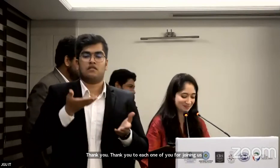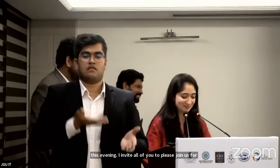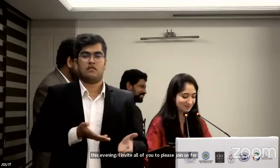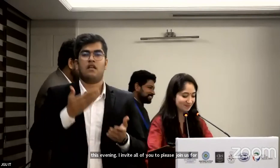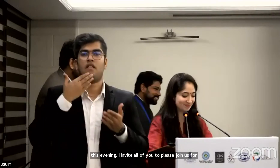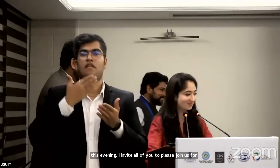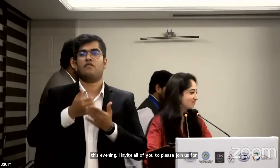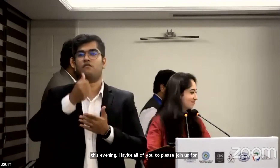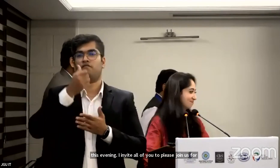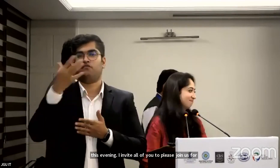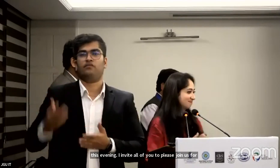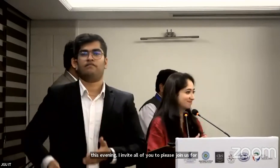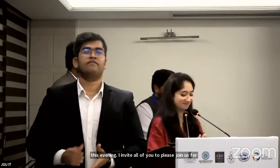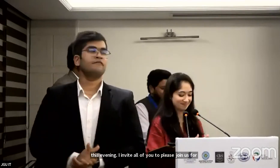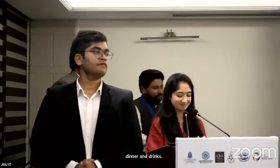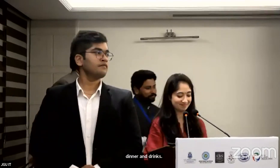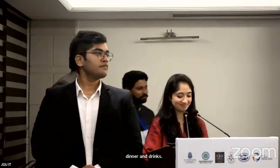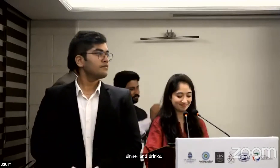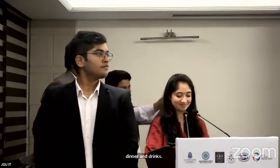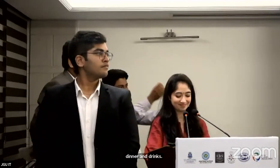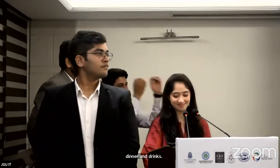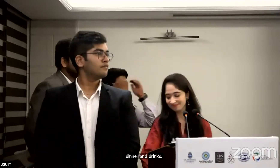night.